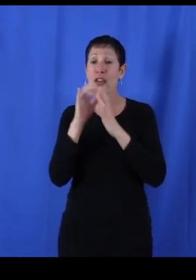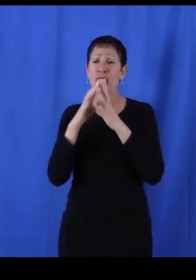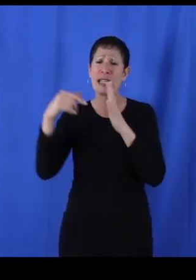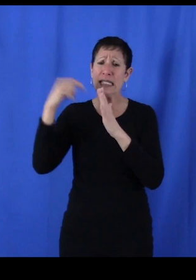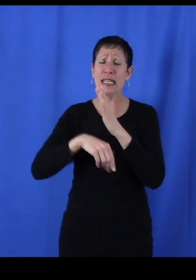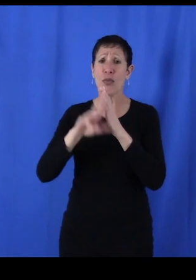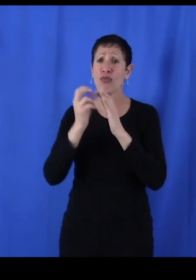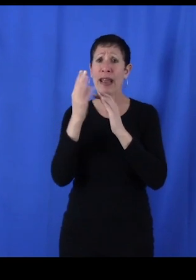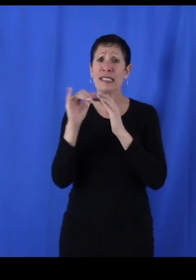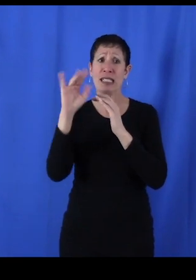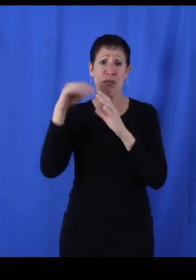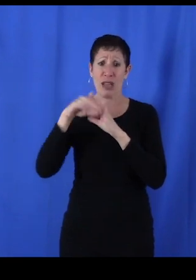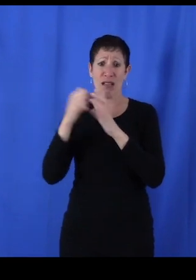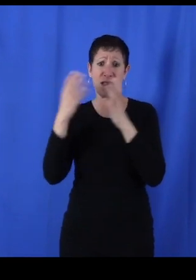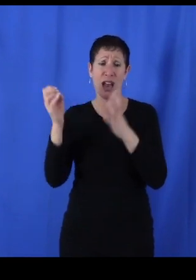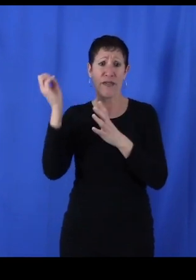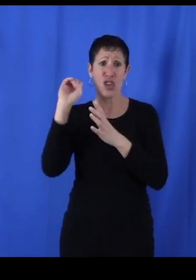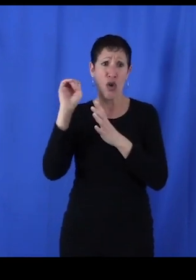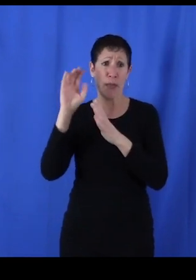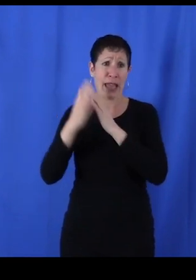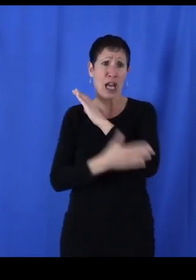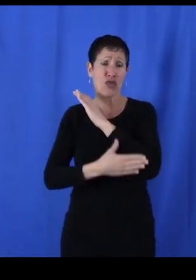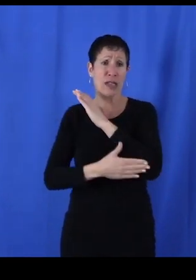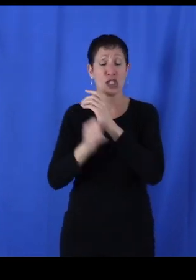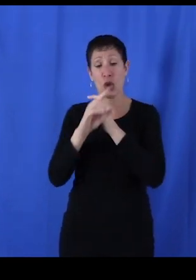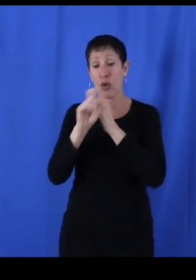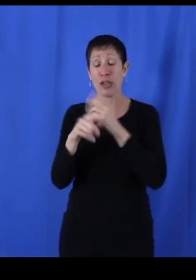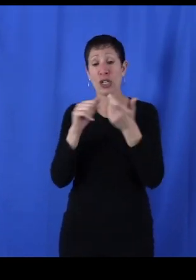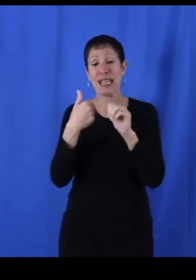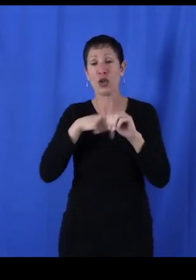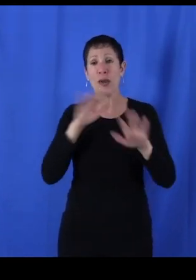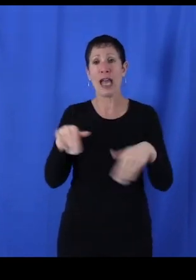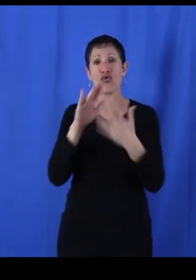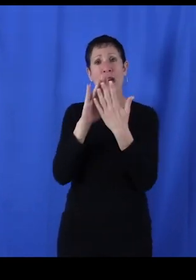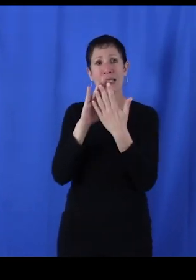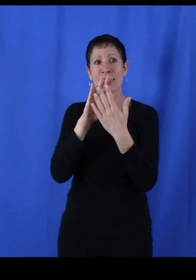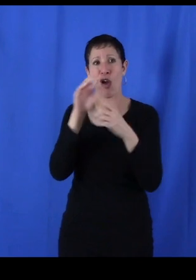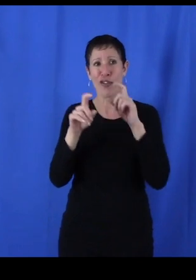countries. So it's a question of how can we address these questions